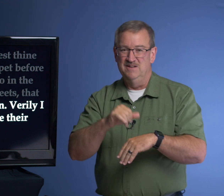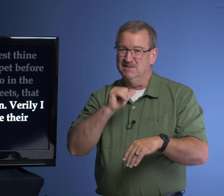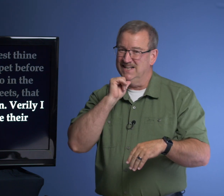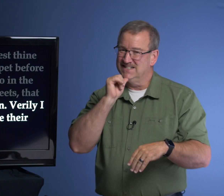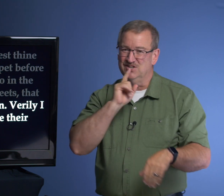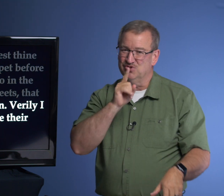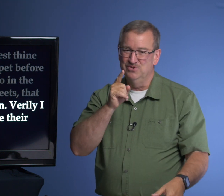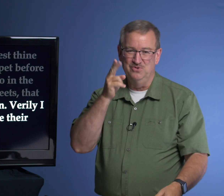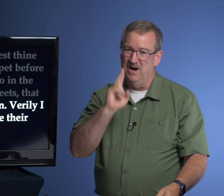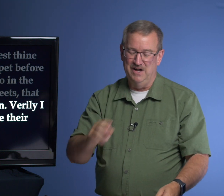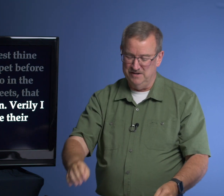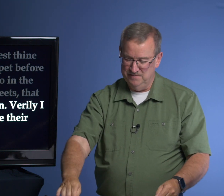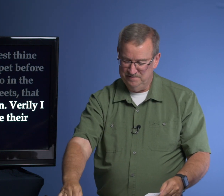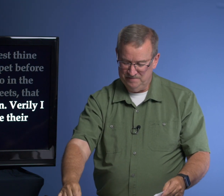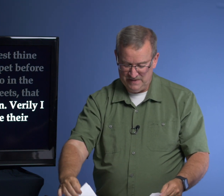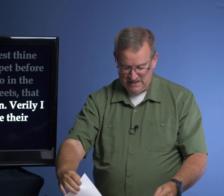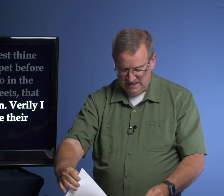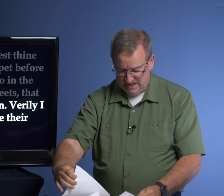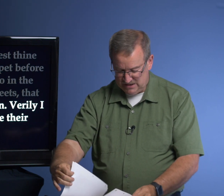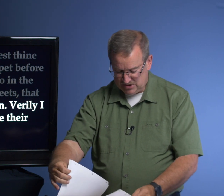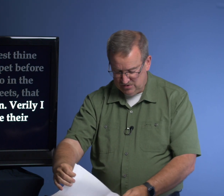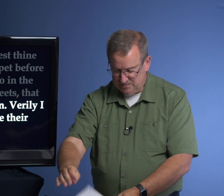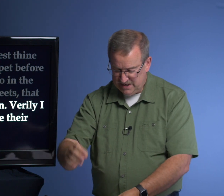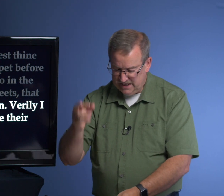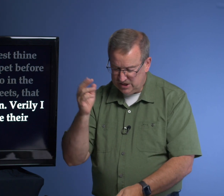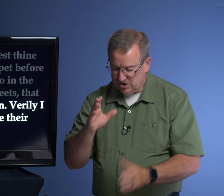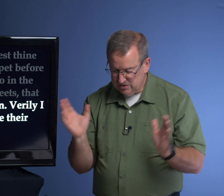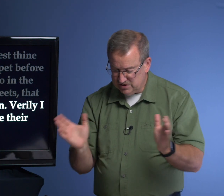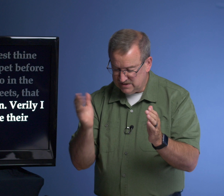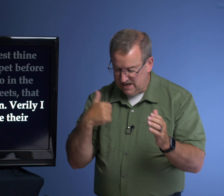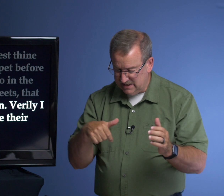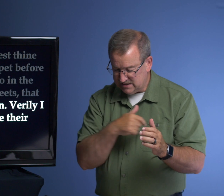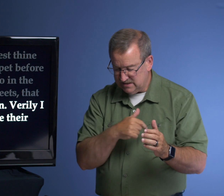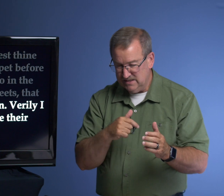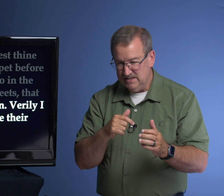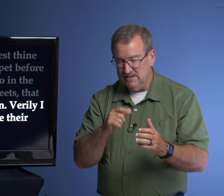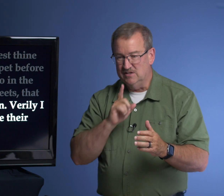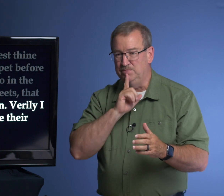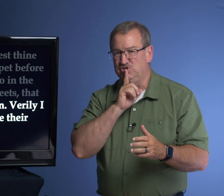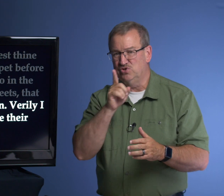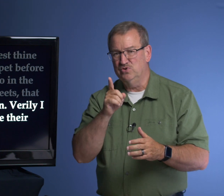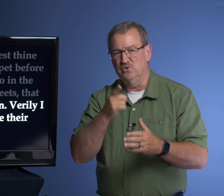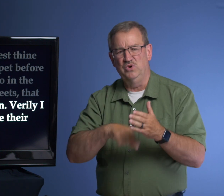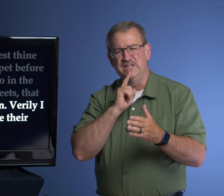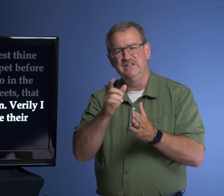But that's not true honor. And so he encourages us to be sure, what is